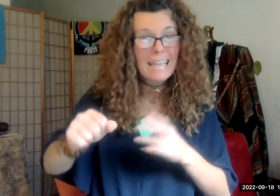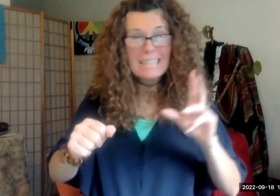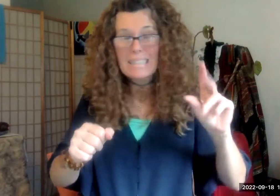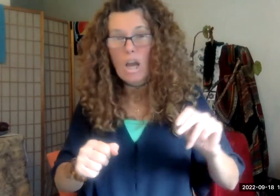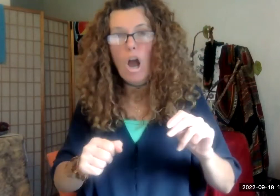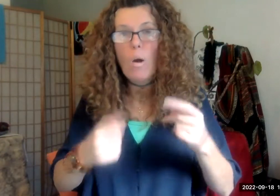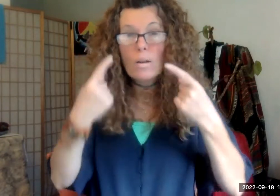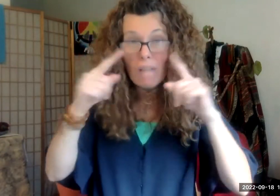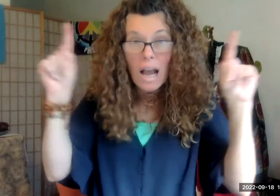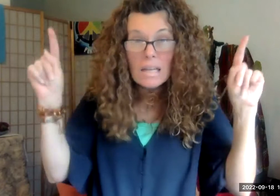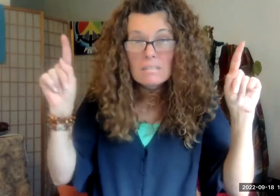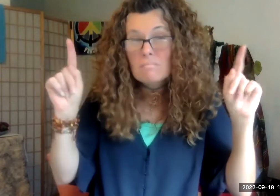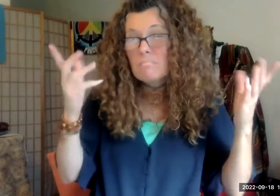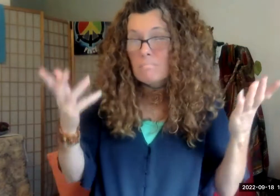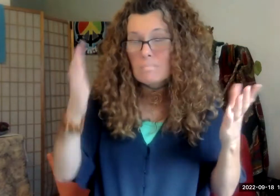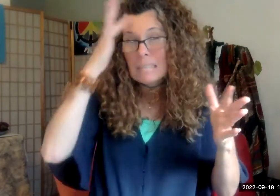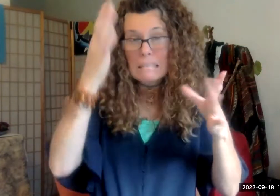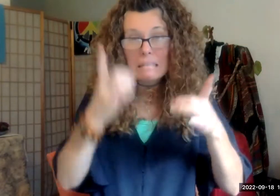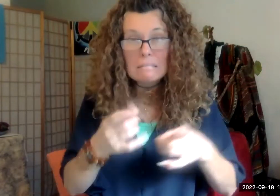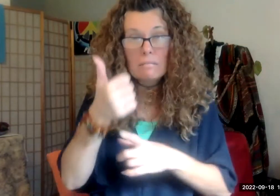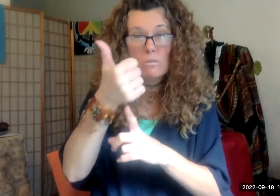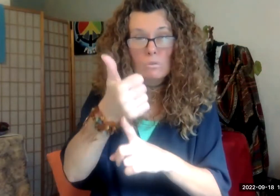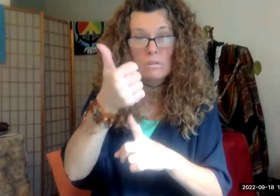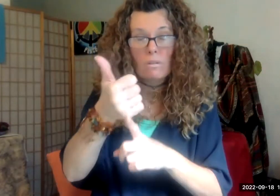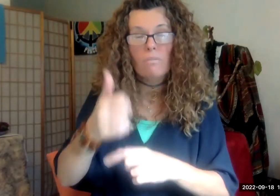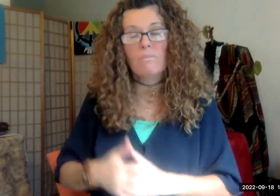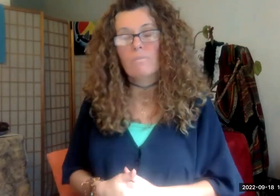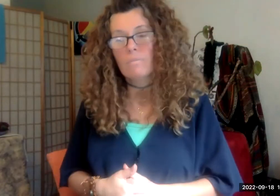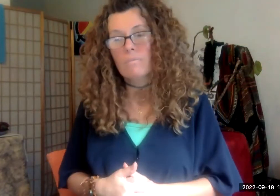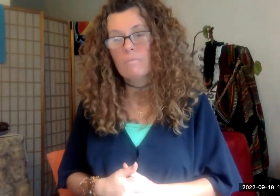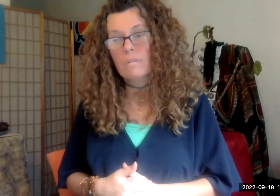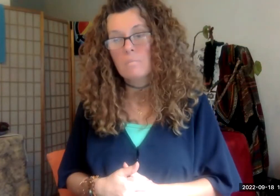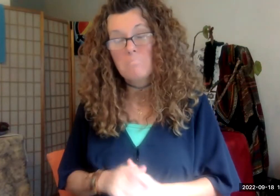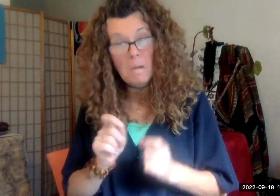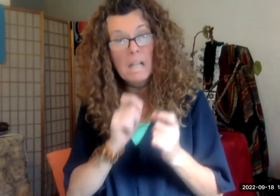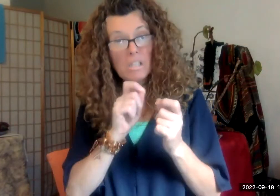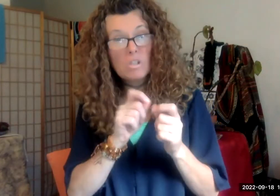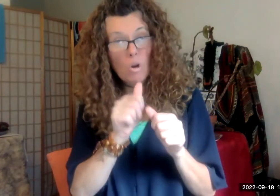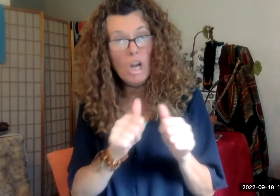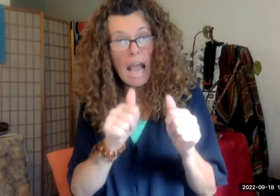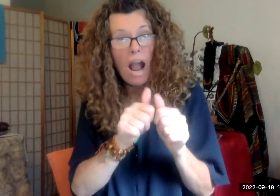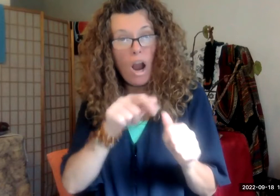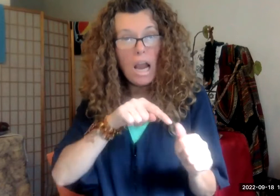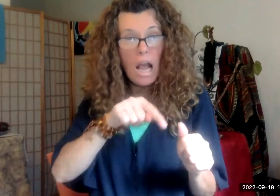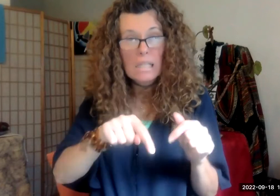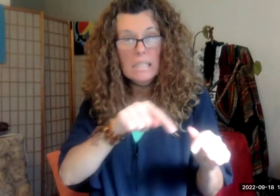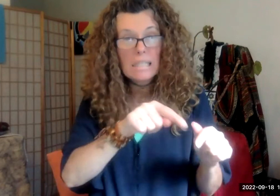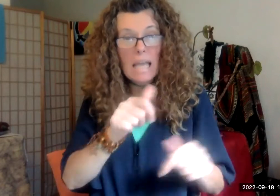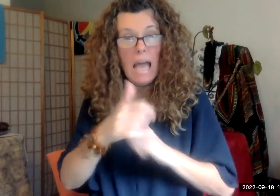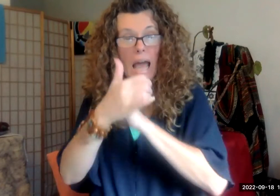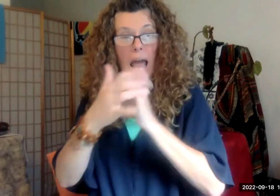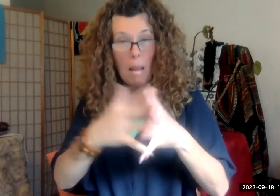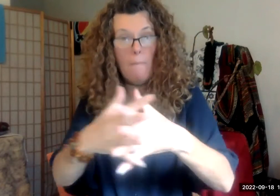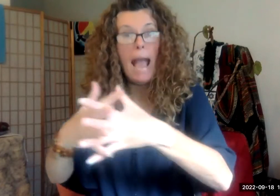that's effective, where you are. But certain areas of America in